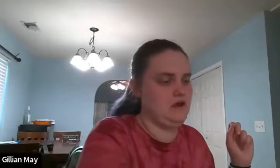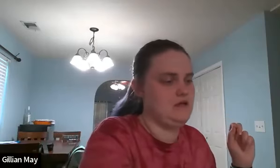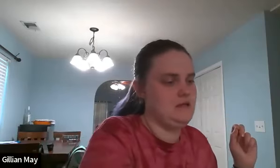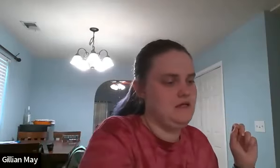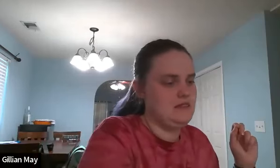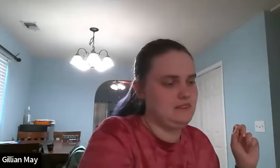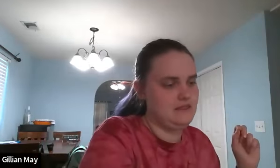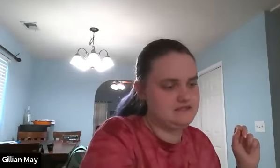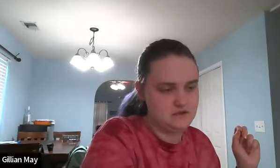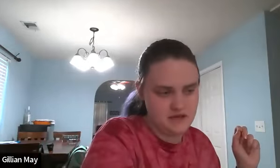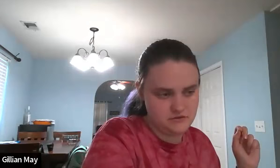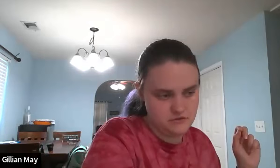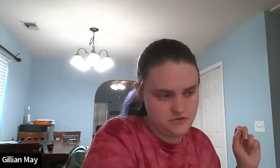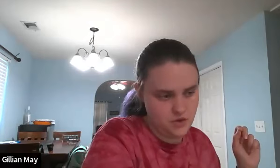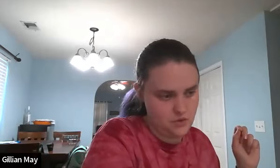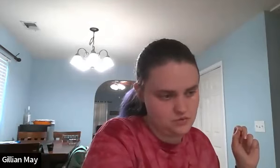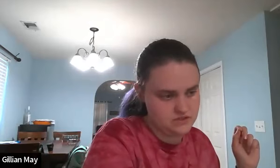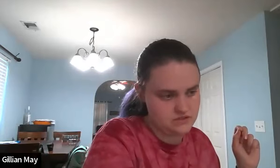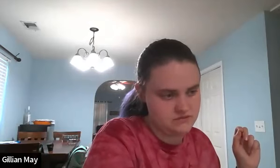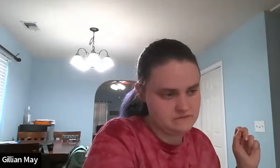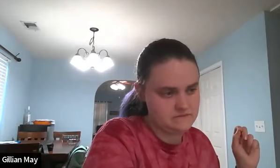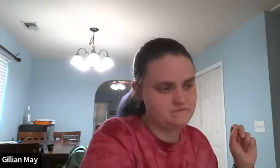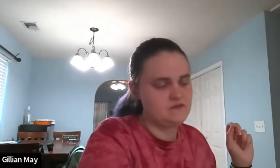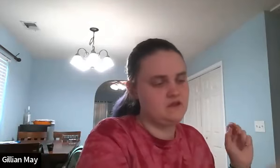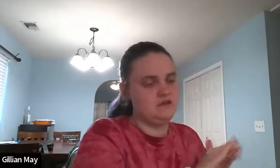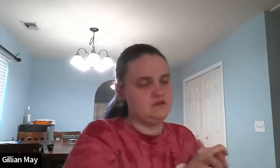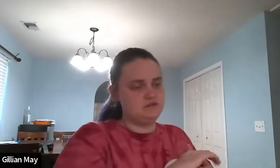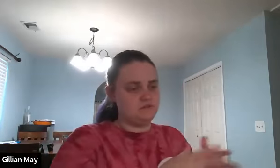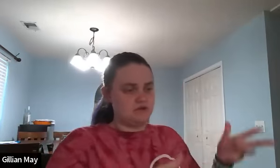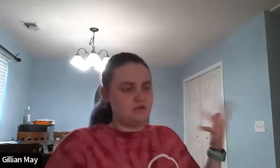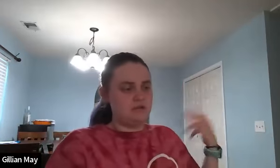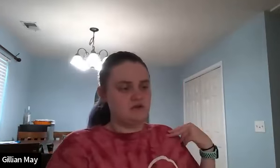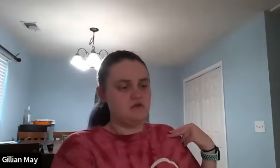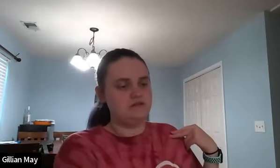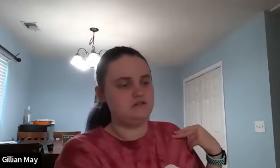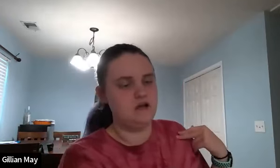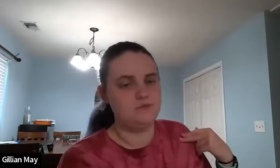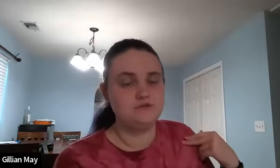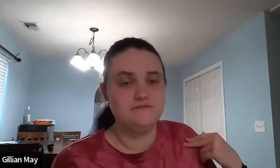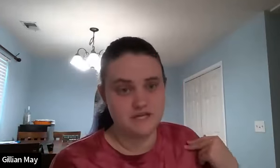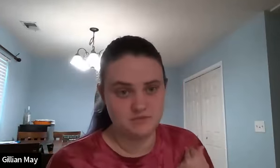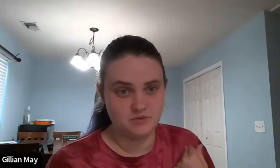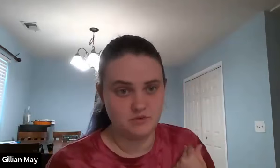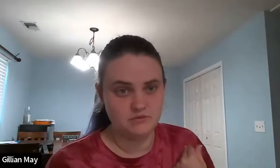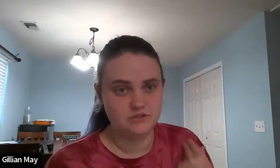Okay, let's go back through those. So we're going to go back to all the way to our top, which was vegetable, which